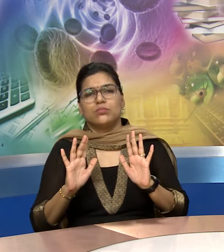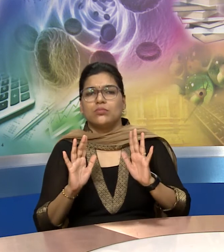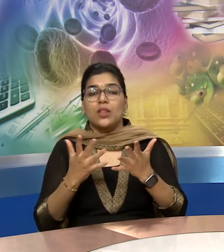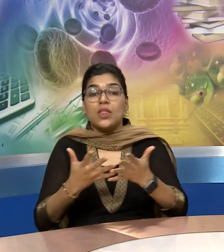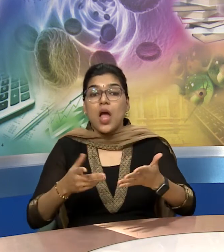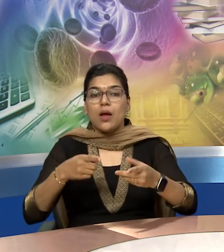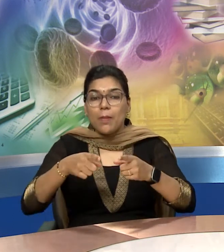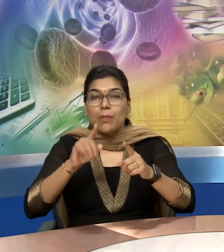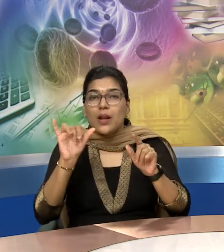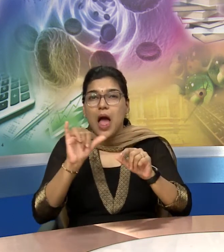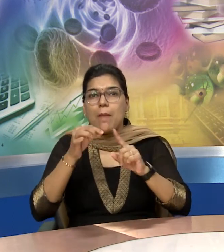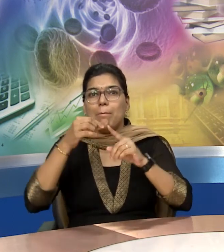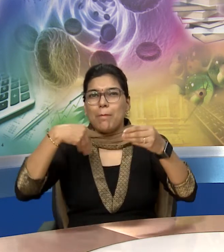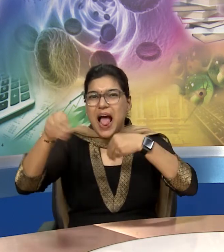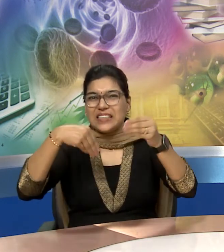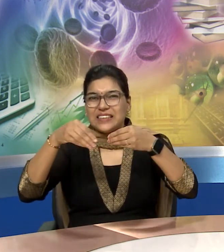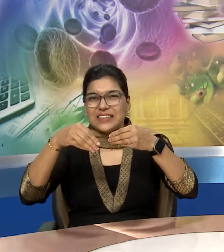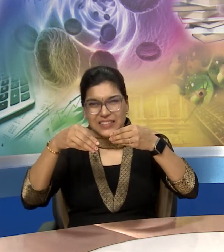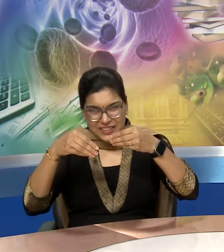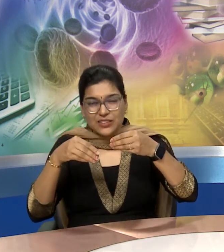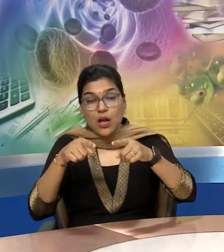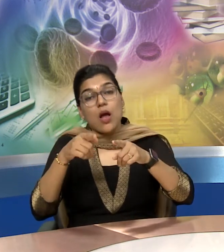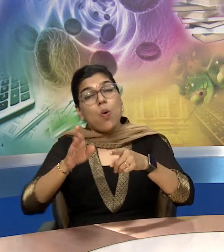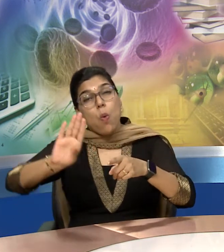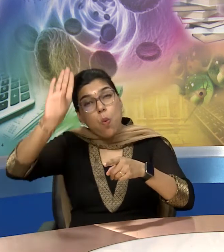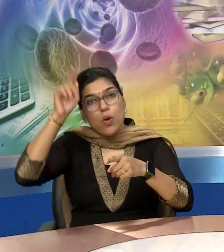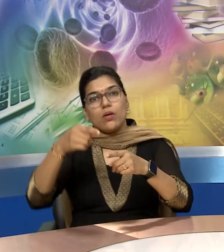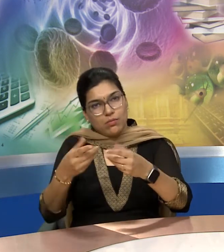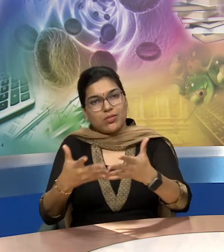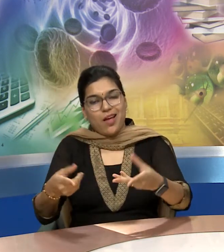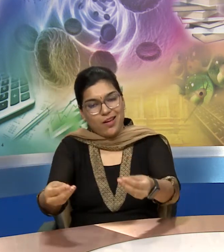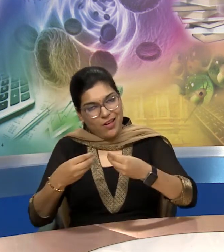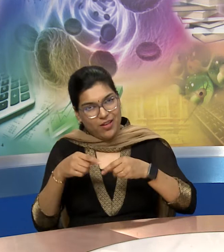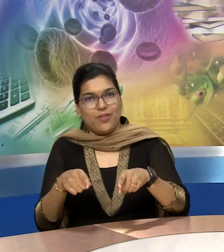considered as non-book materials, which are in plastic or metal.